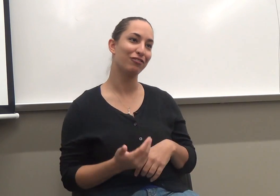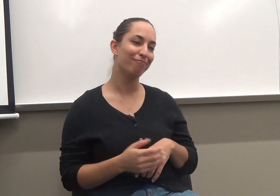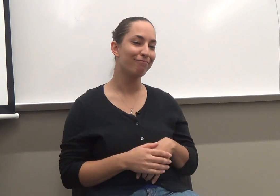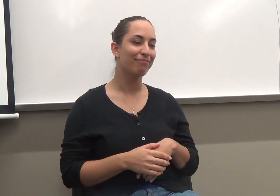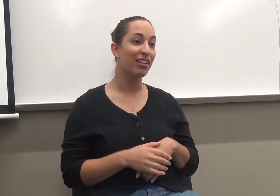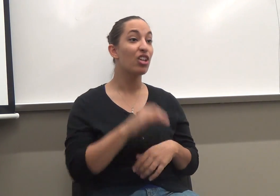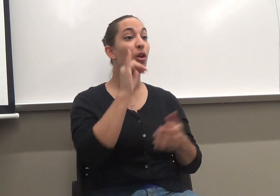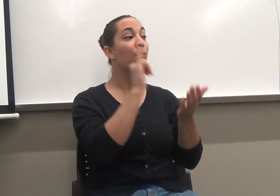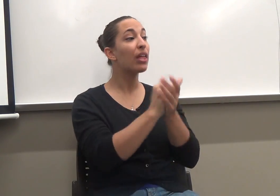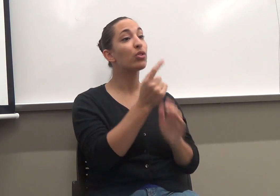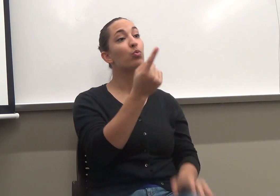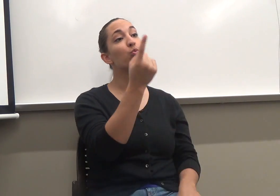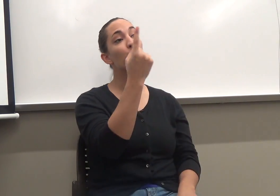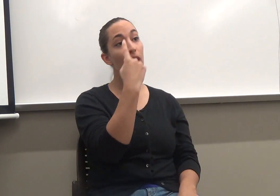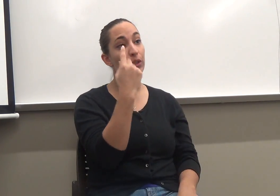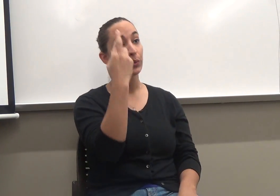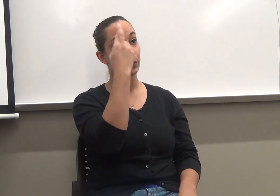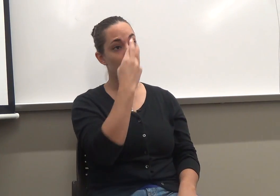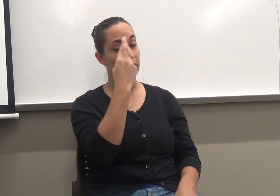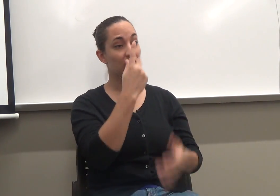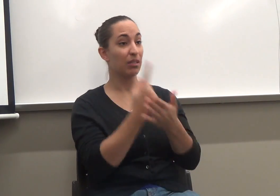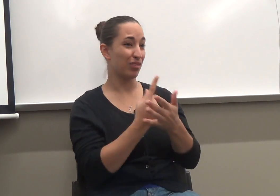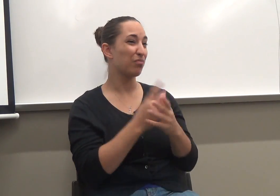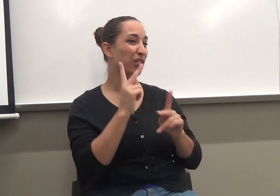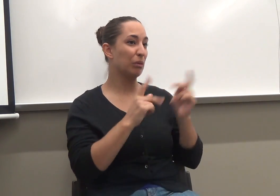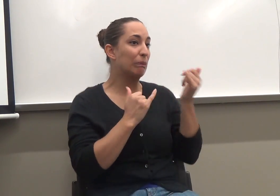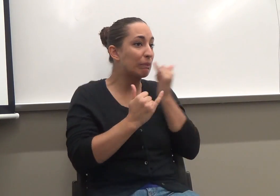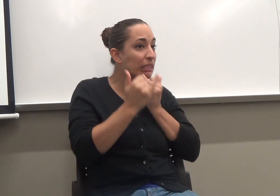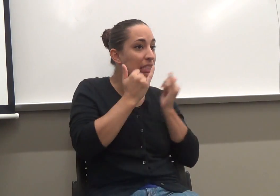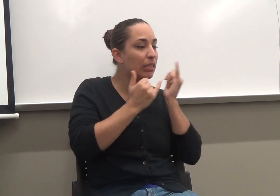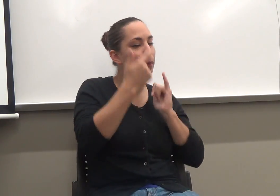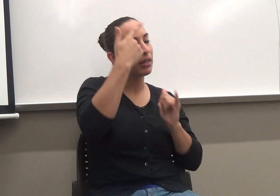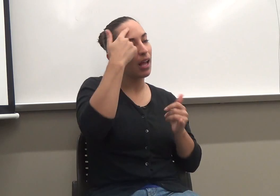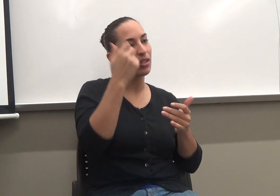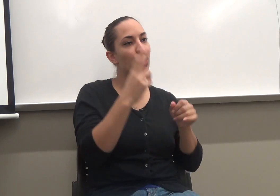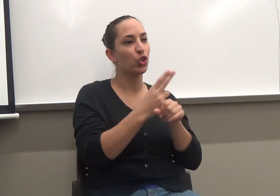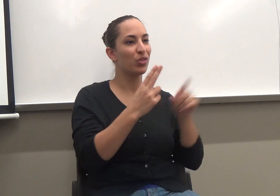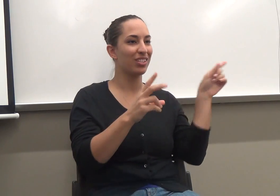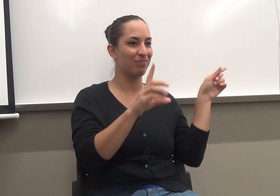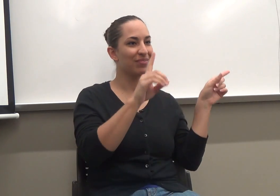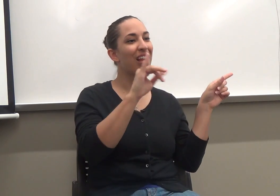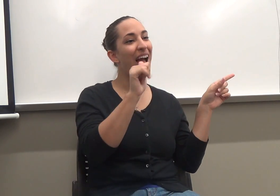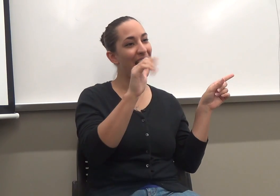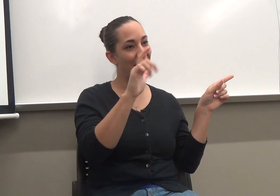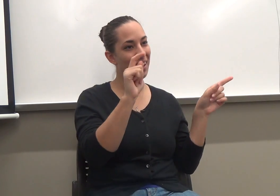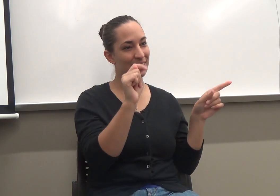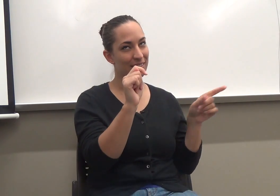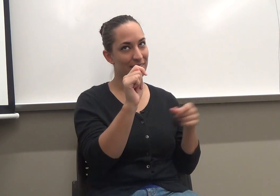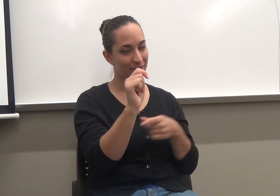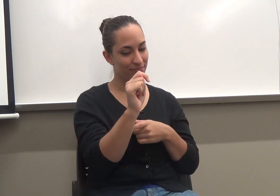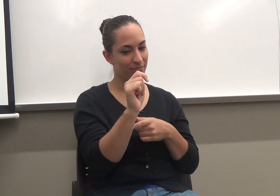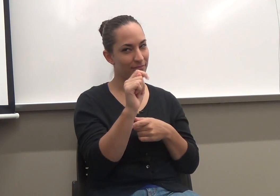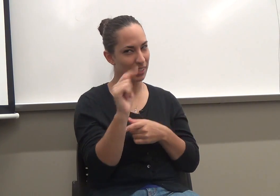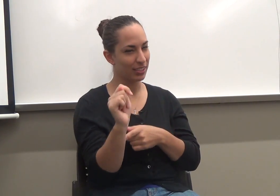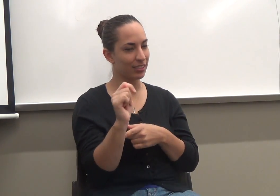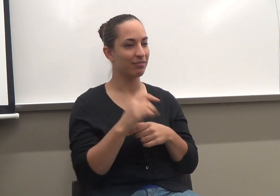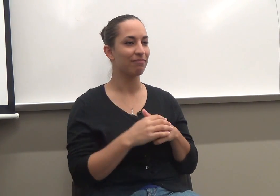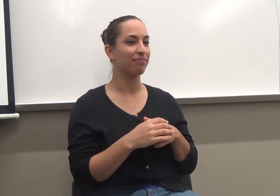that people make errors. Okay, the next reason is